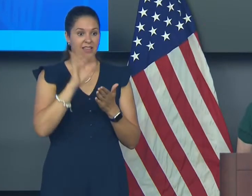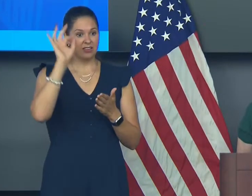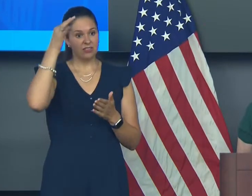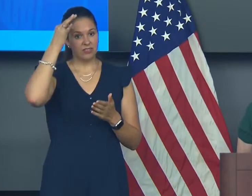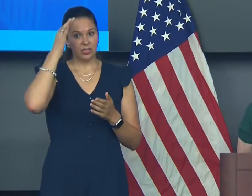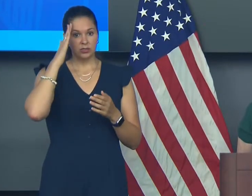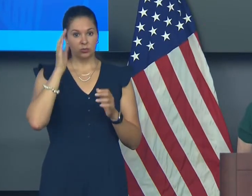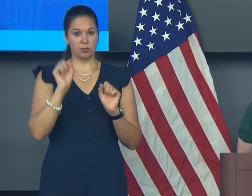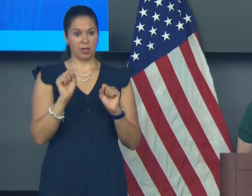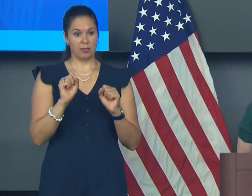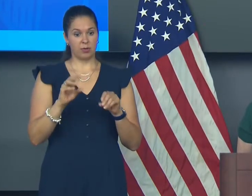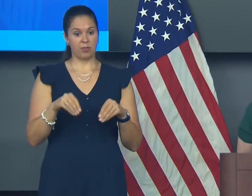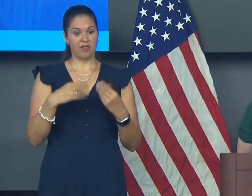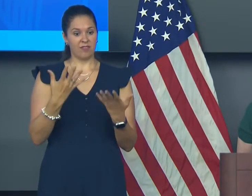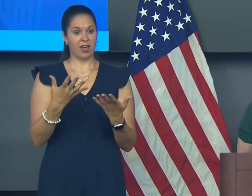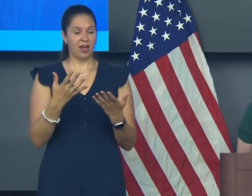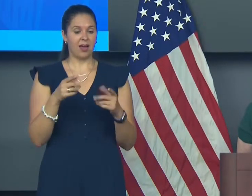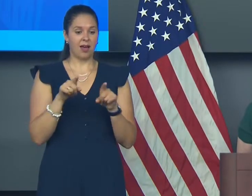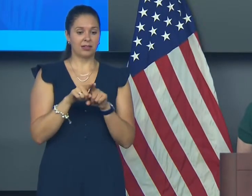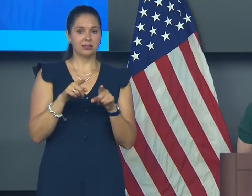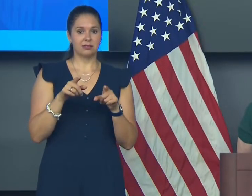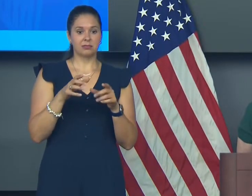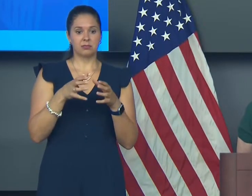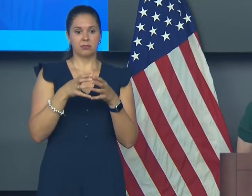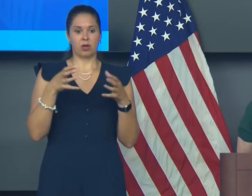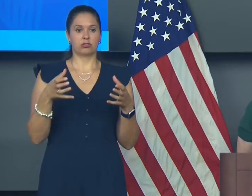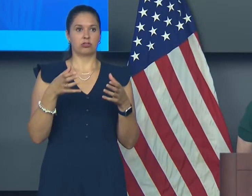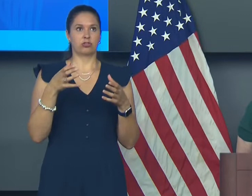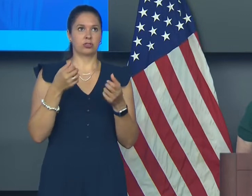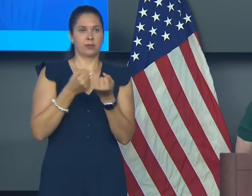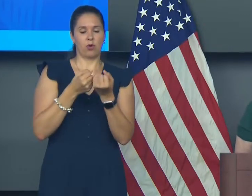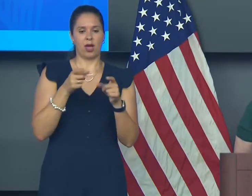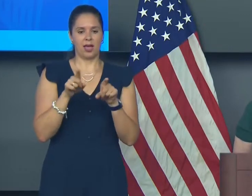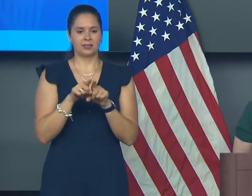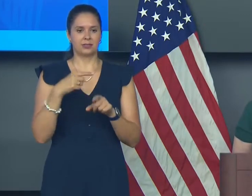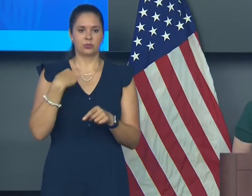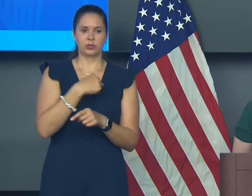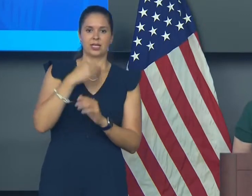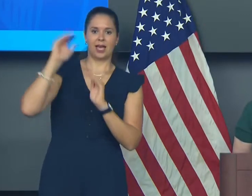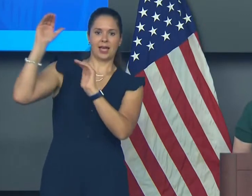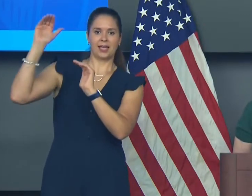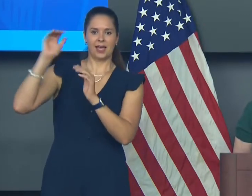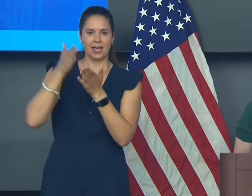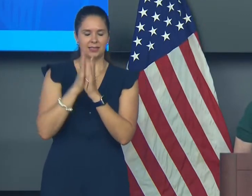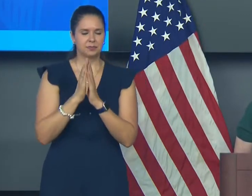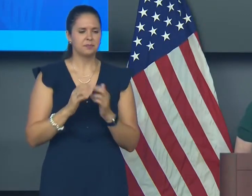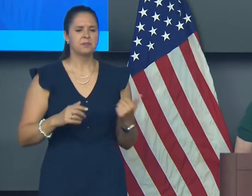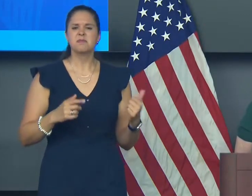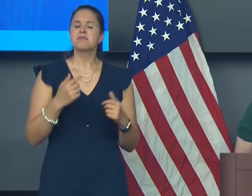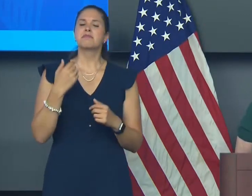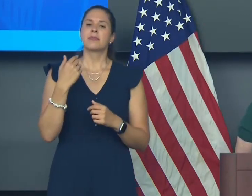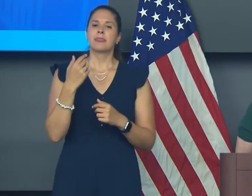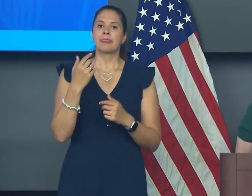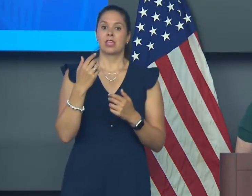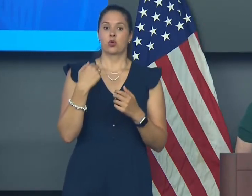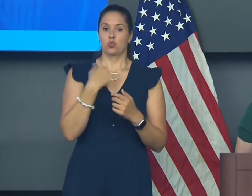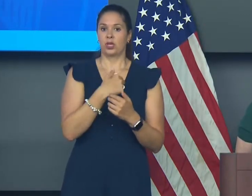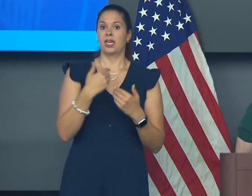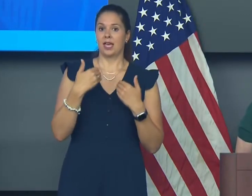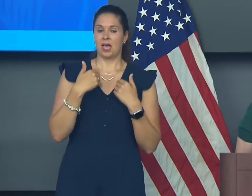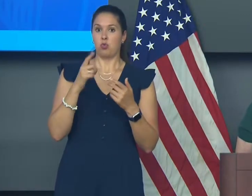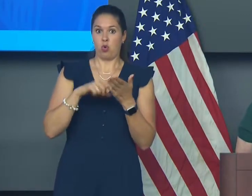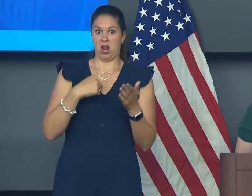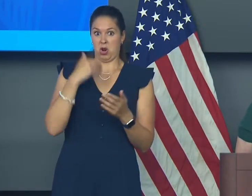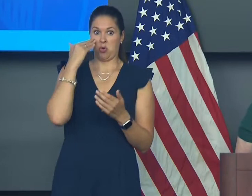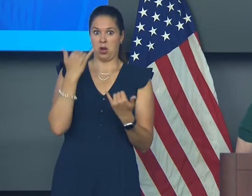able to provide as much support as has been asked. The only thing I know at this time is we did have a team out in the